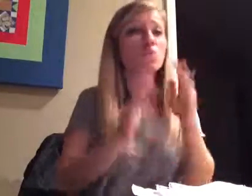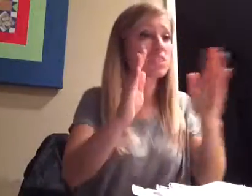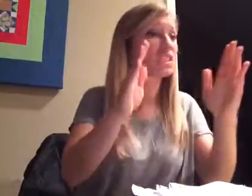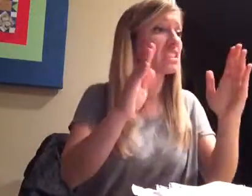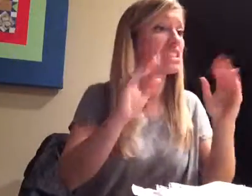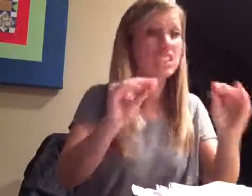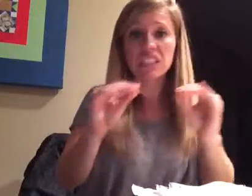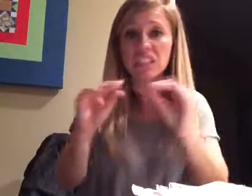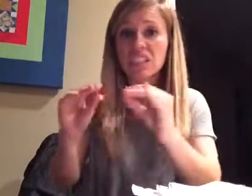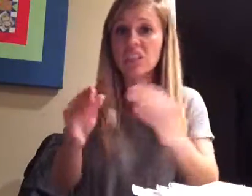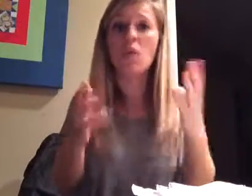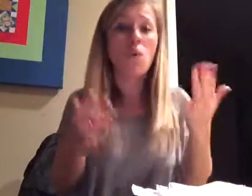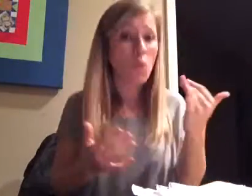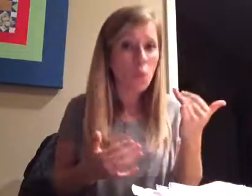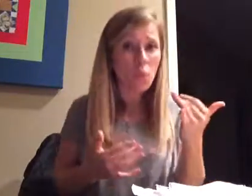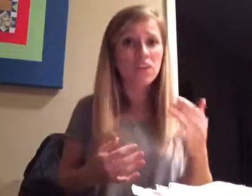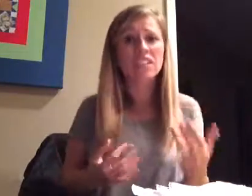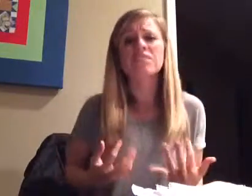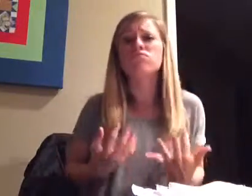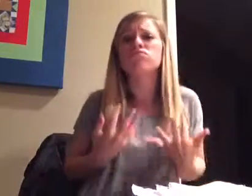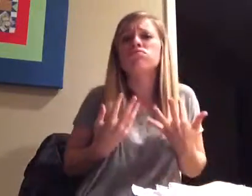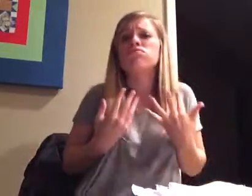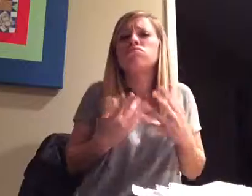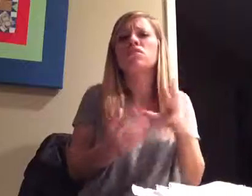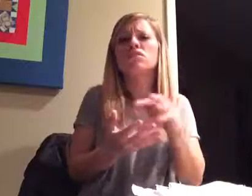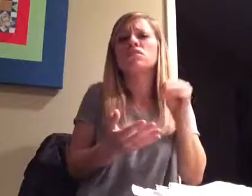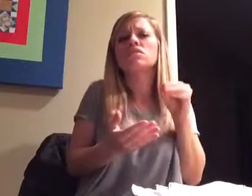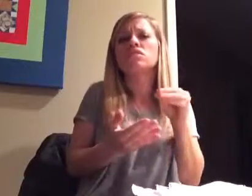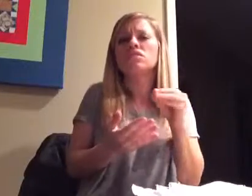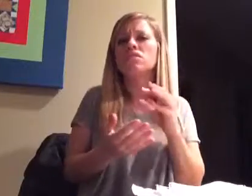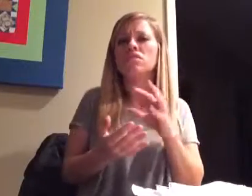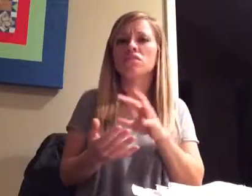These are three of the central issues of the Great Society.